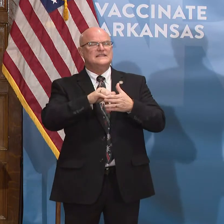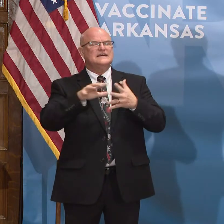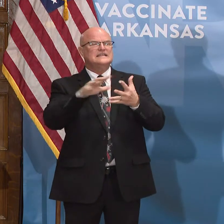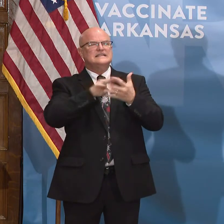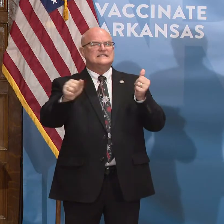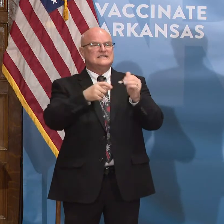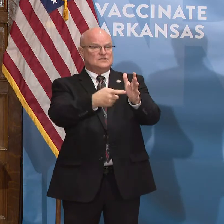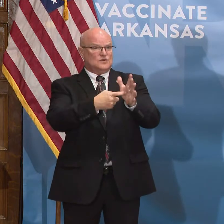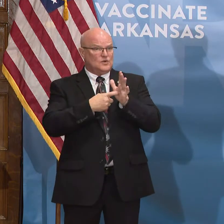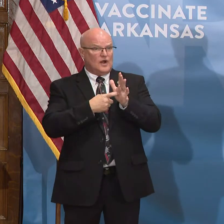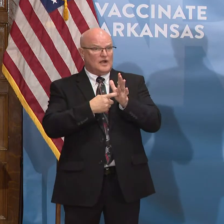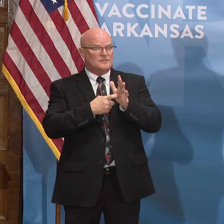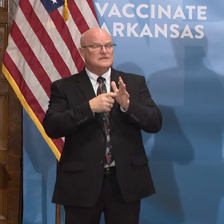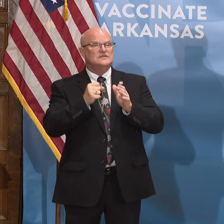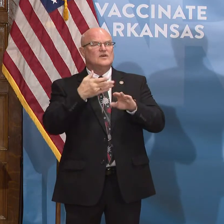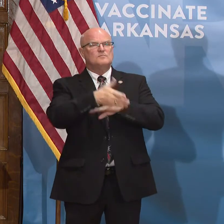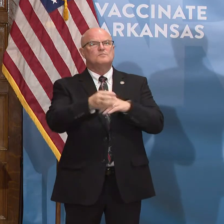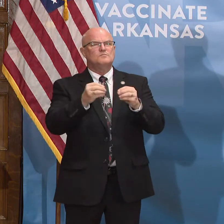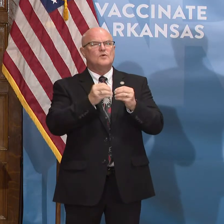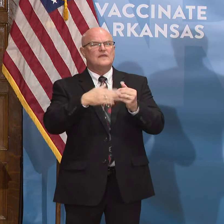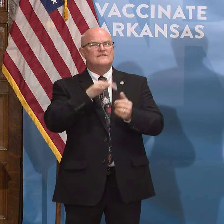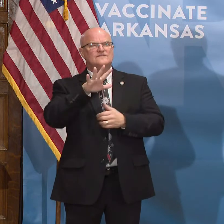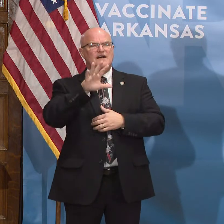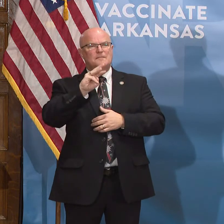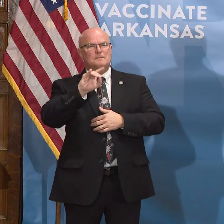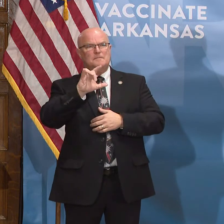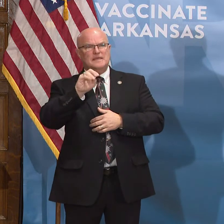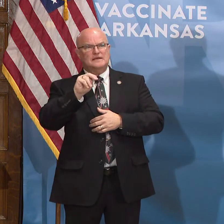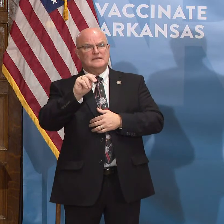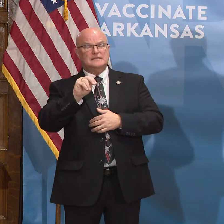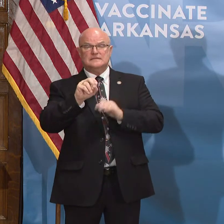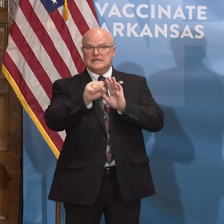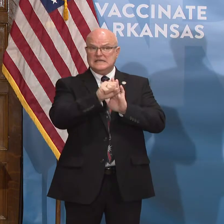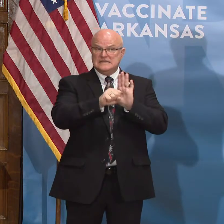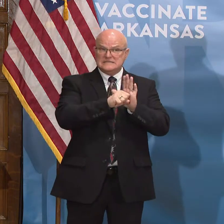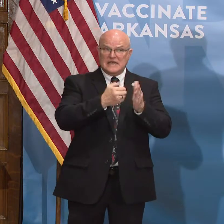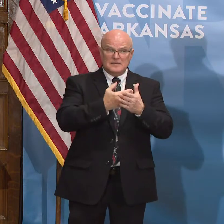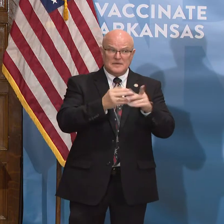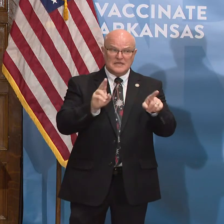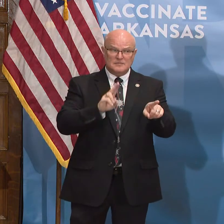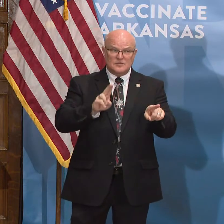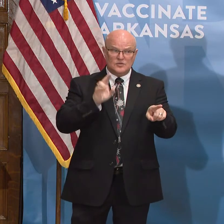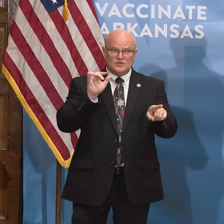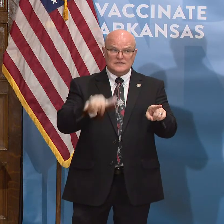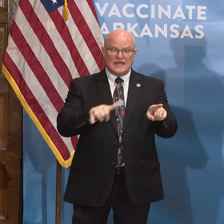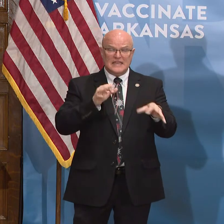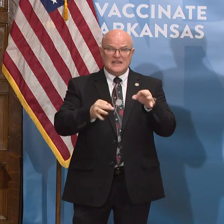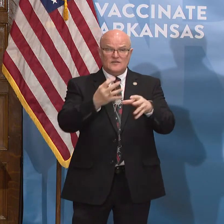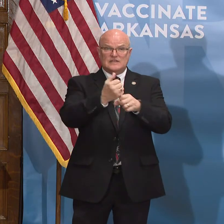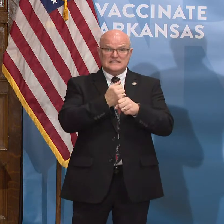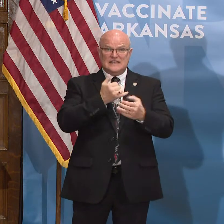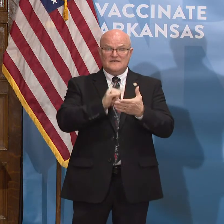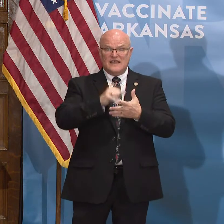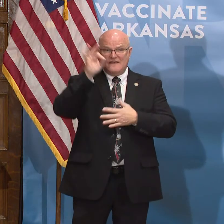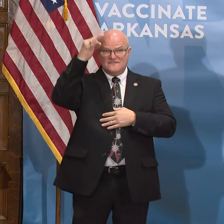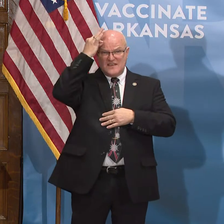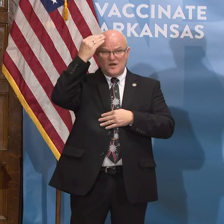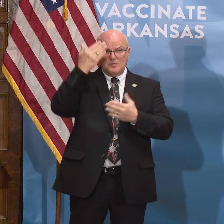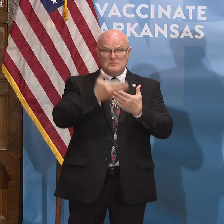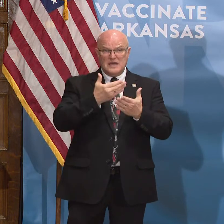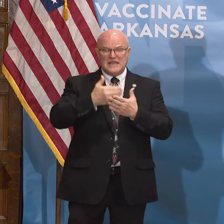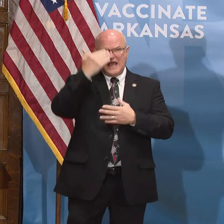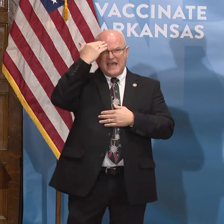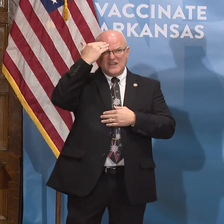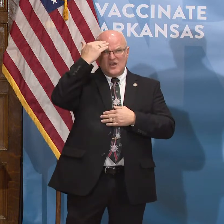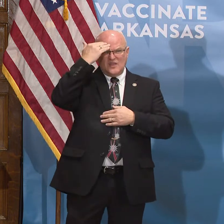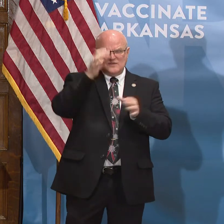disaster requirements, and it's over $5 million. Can state funds be used if we receive that federal money? I know